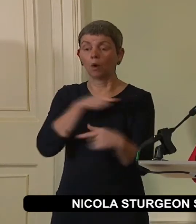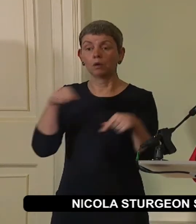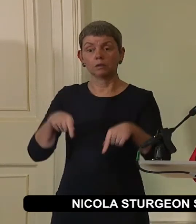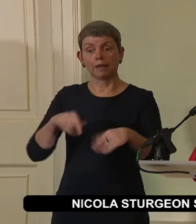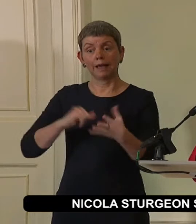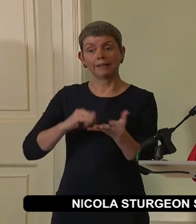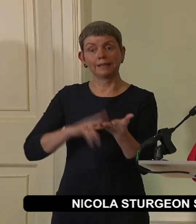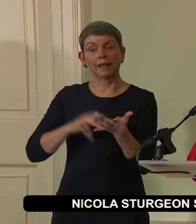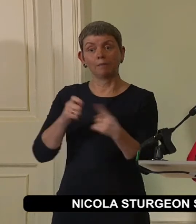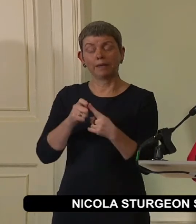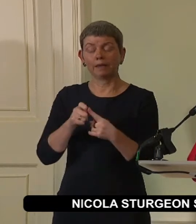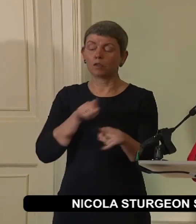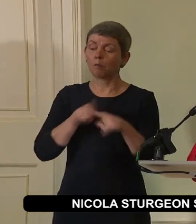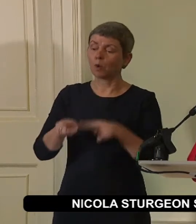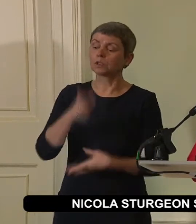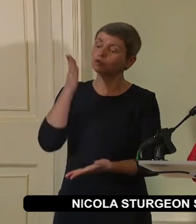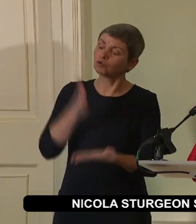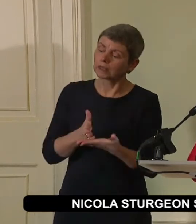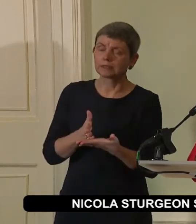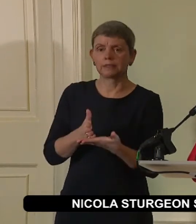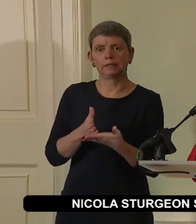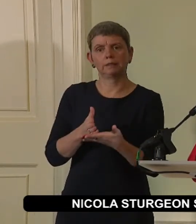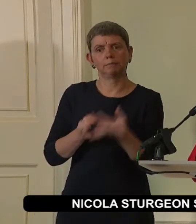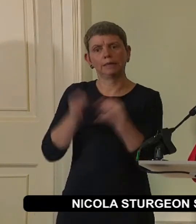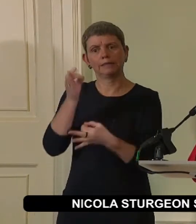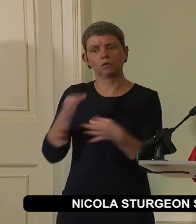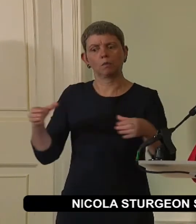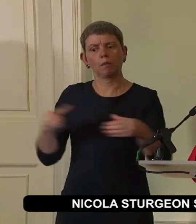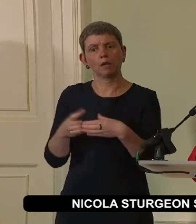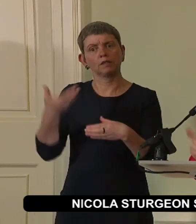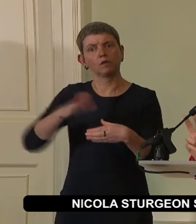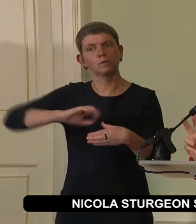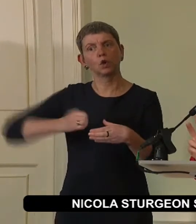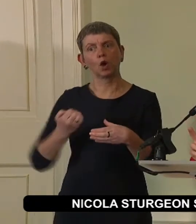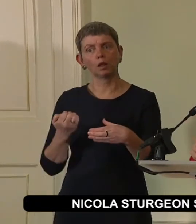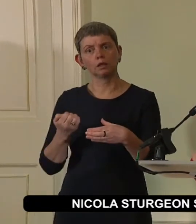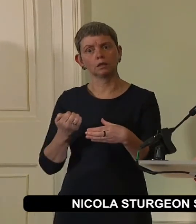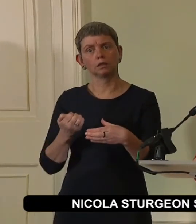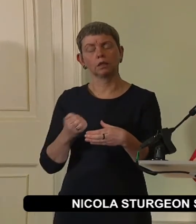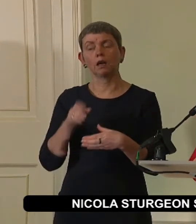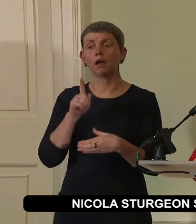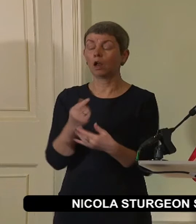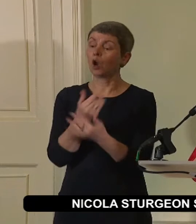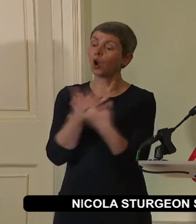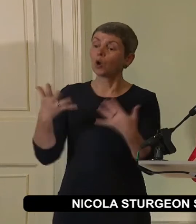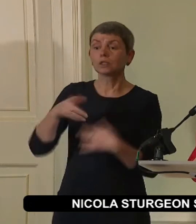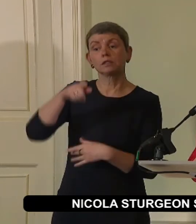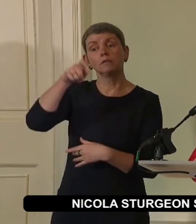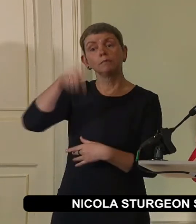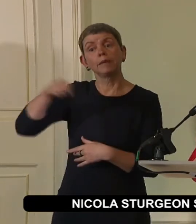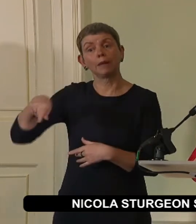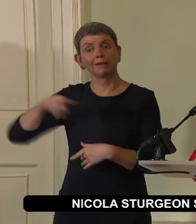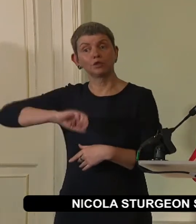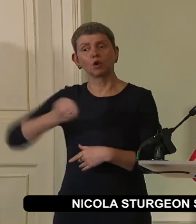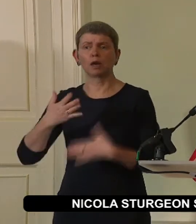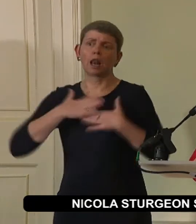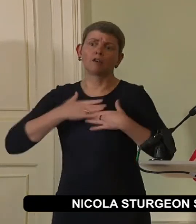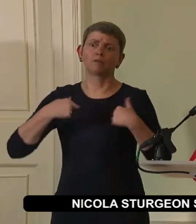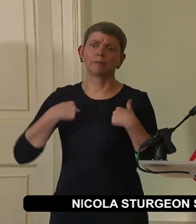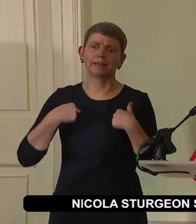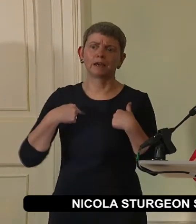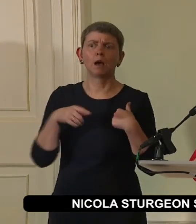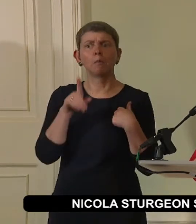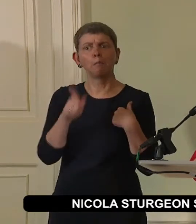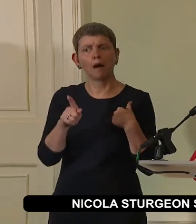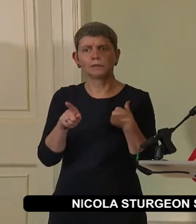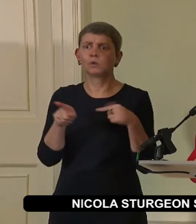in Scotland. And while for every person in Scotland who loves me, there is another who, let's